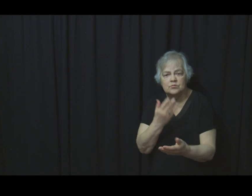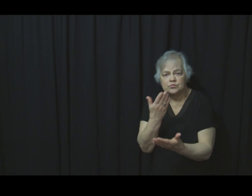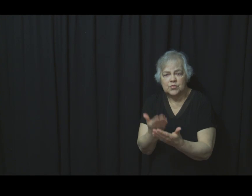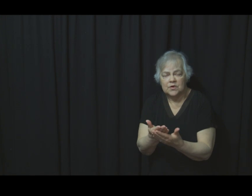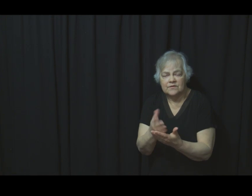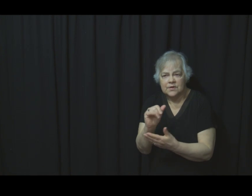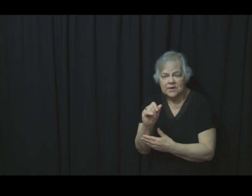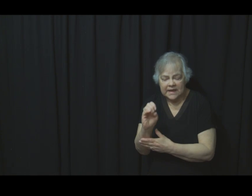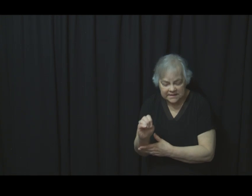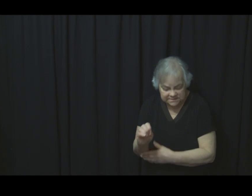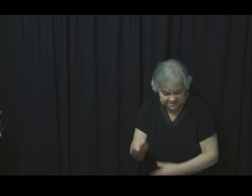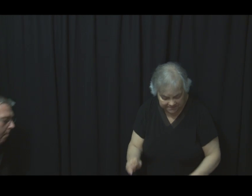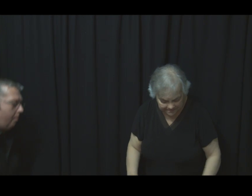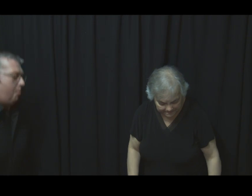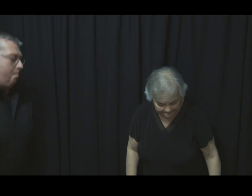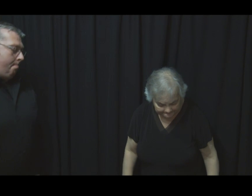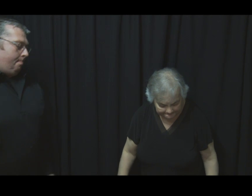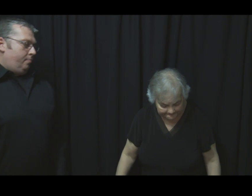Ham, you're up.